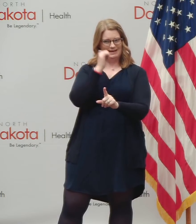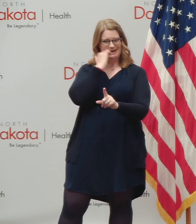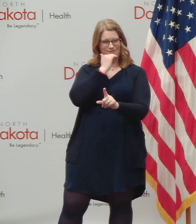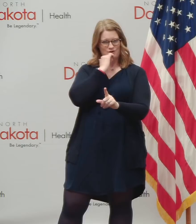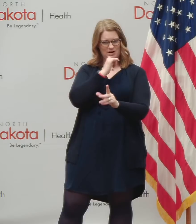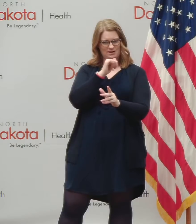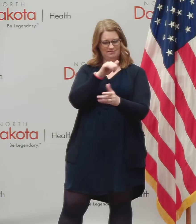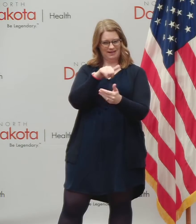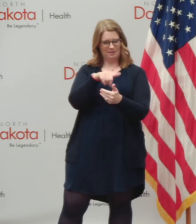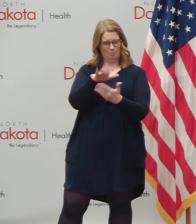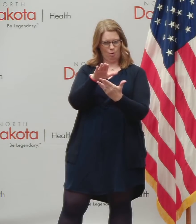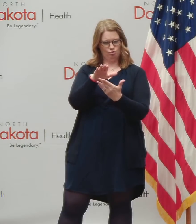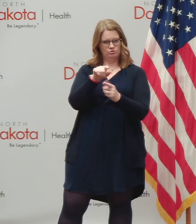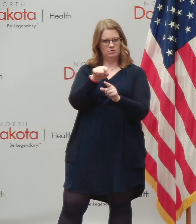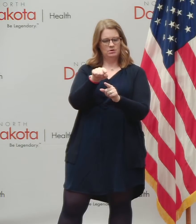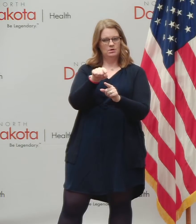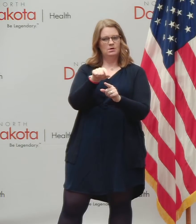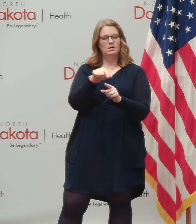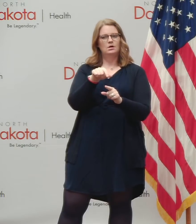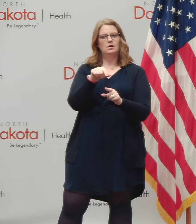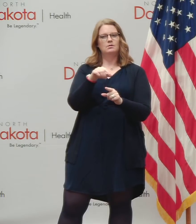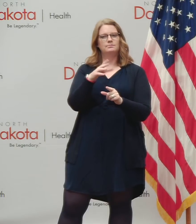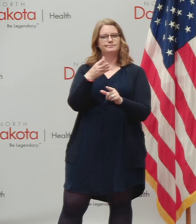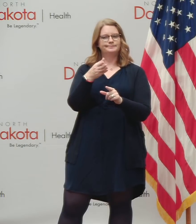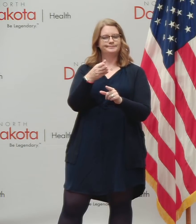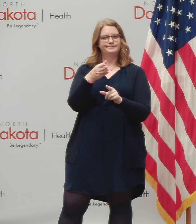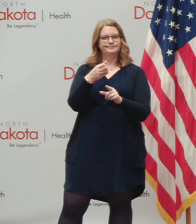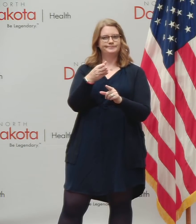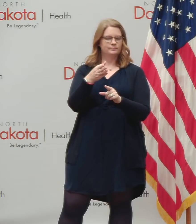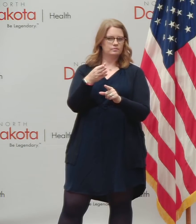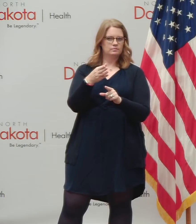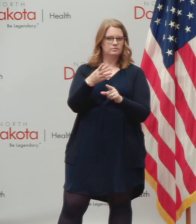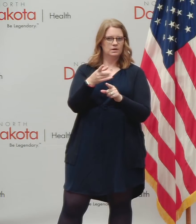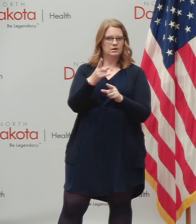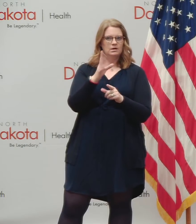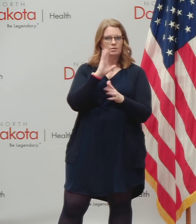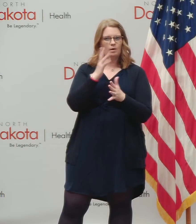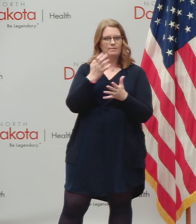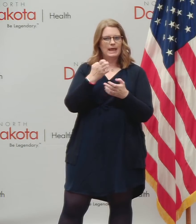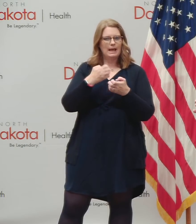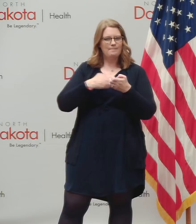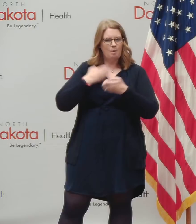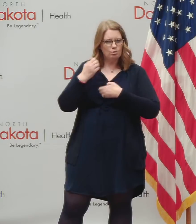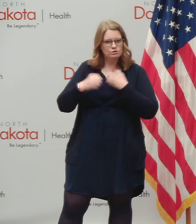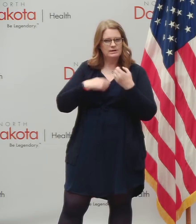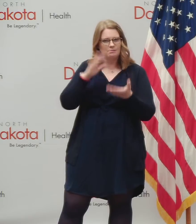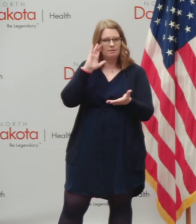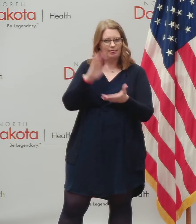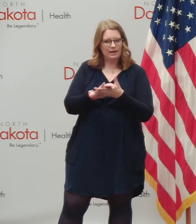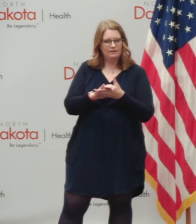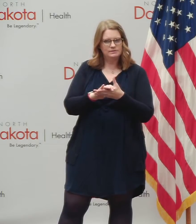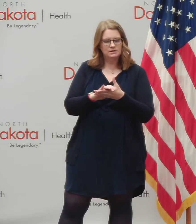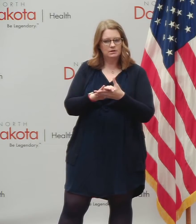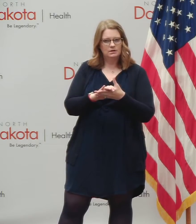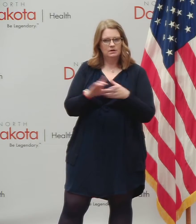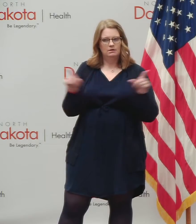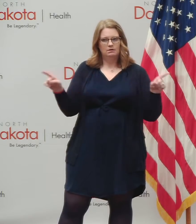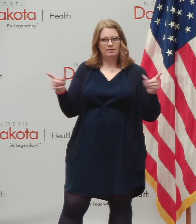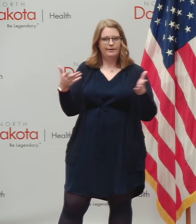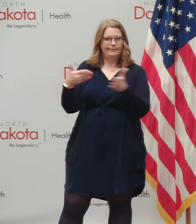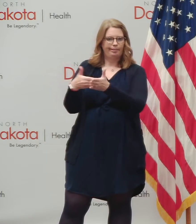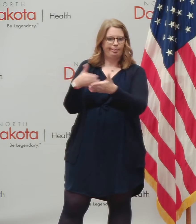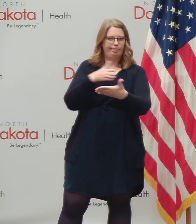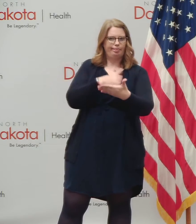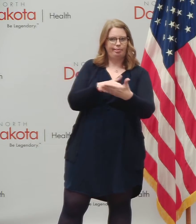taken, you're going to run into emotion and ideology at both ends of that spectrum that are not going to be happy at what you're doing,